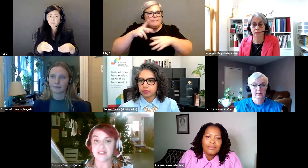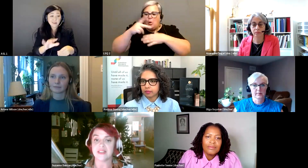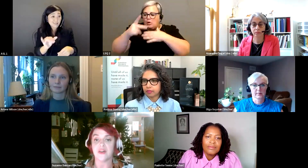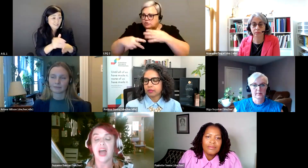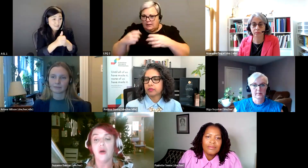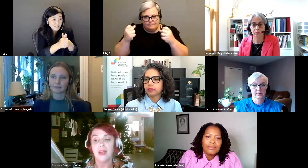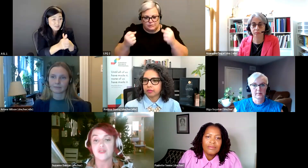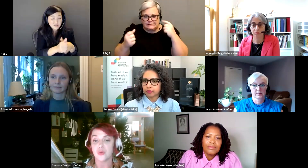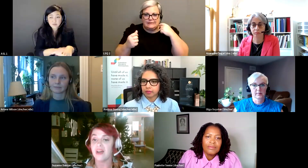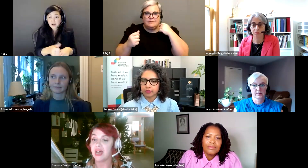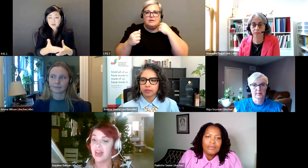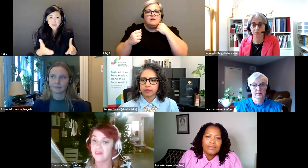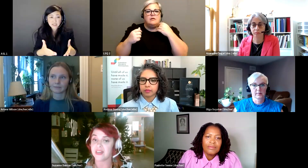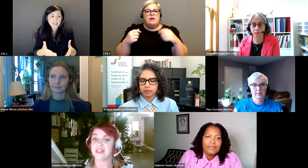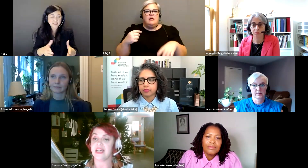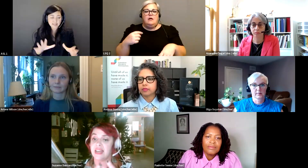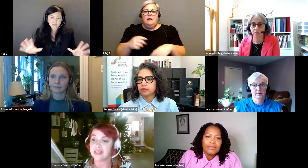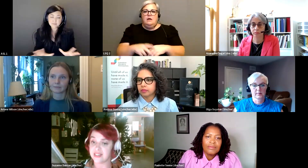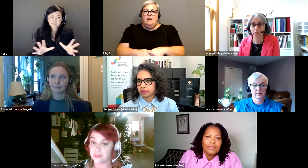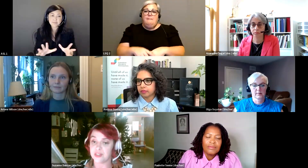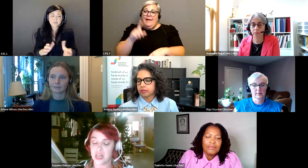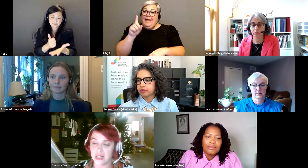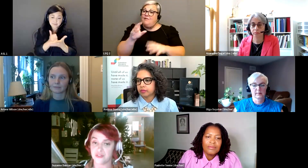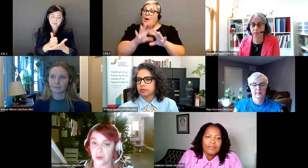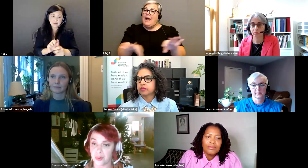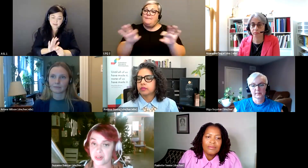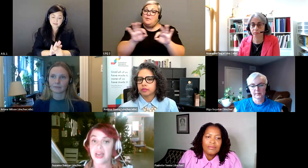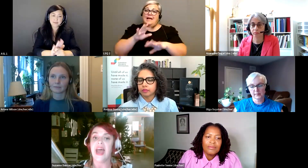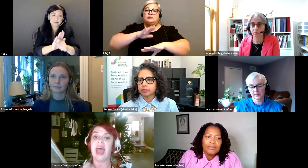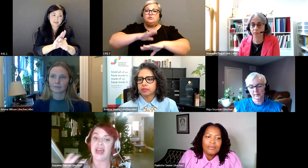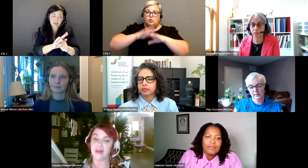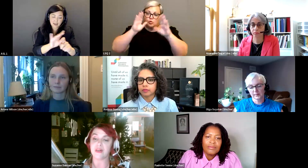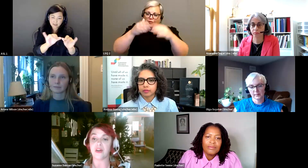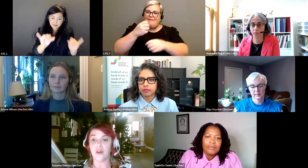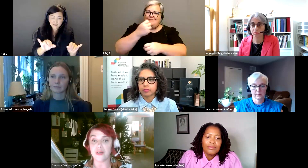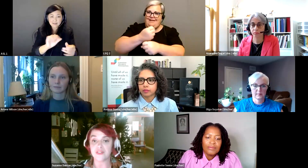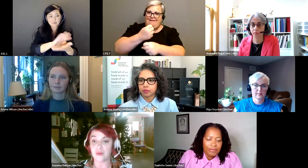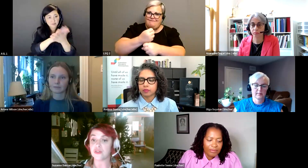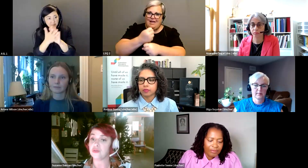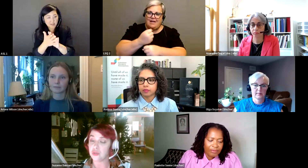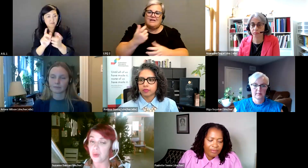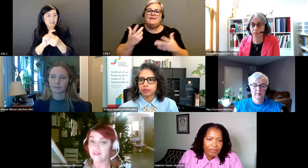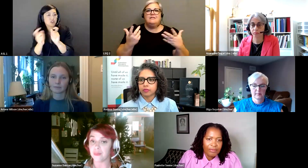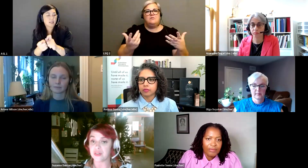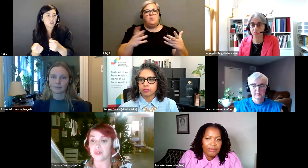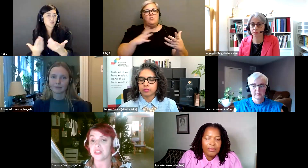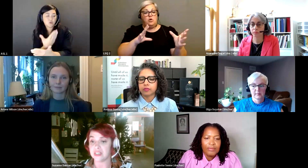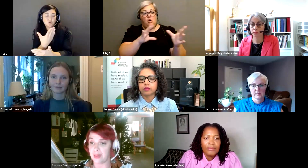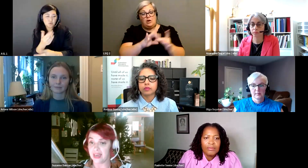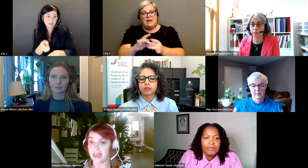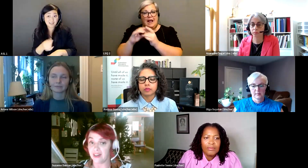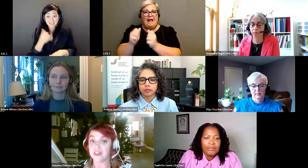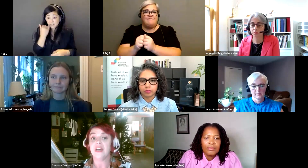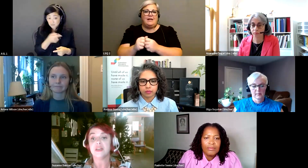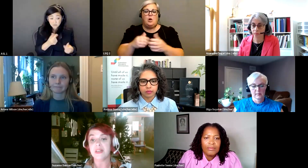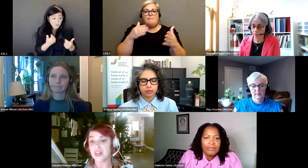other pieces that are helping drive that advocacy and that systems change forward. And I would encourage folks who do have the resources to